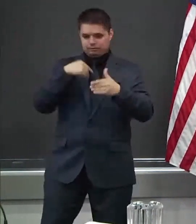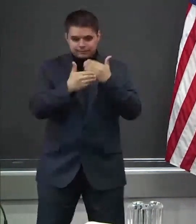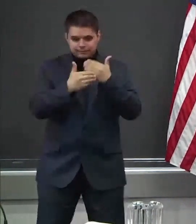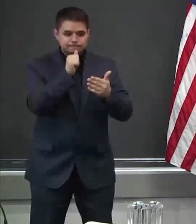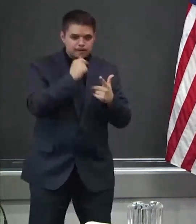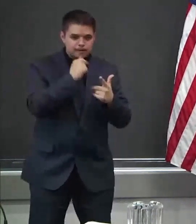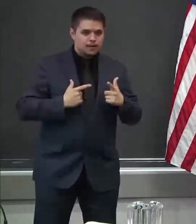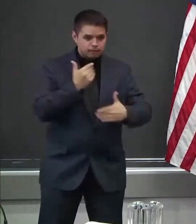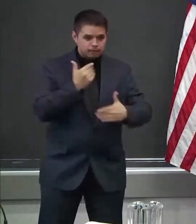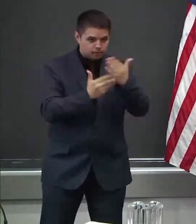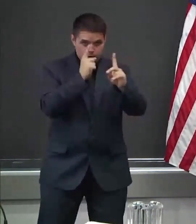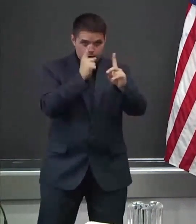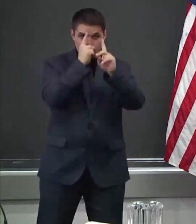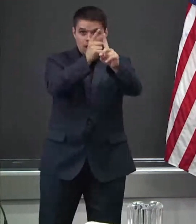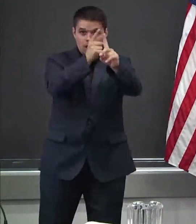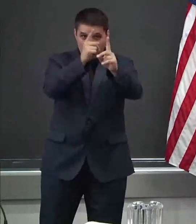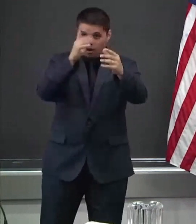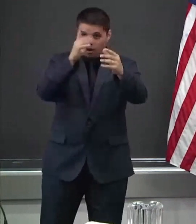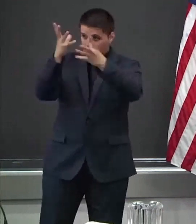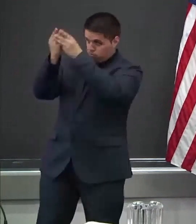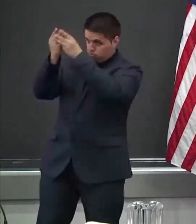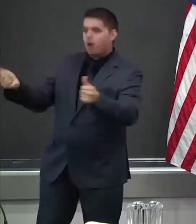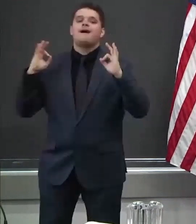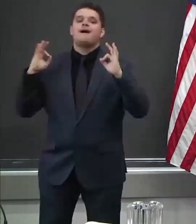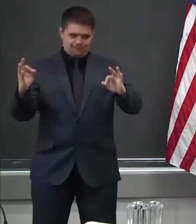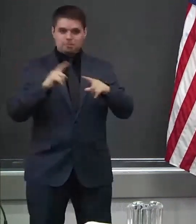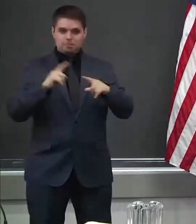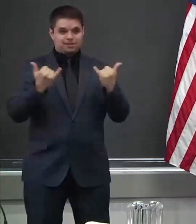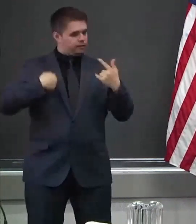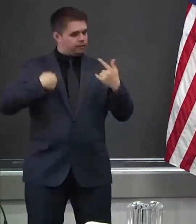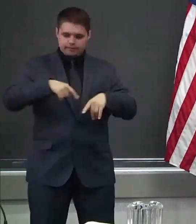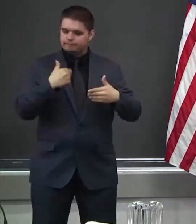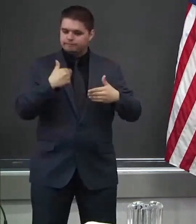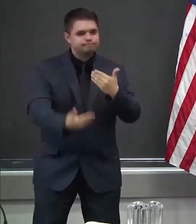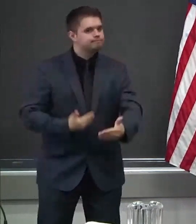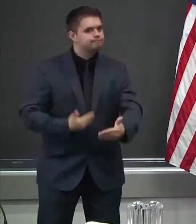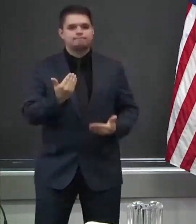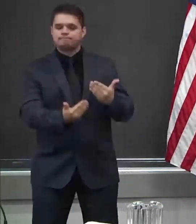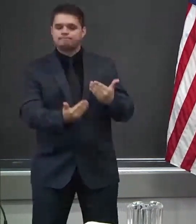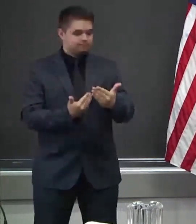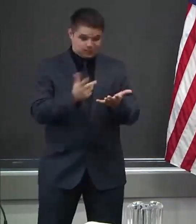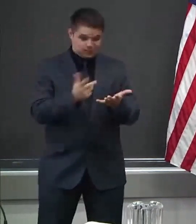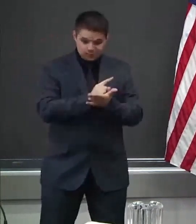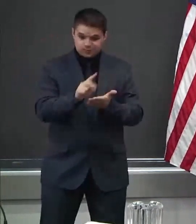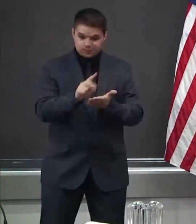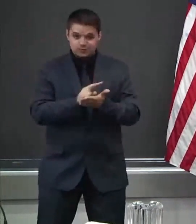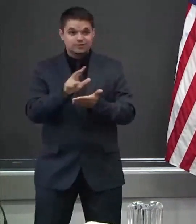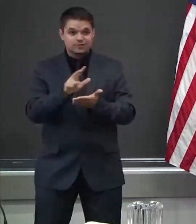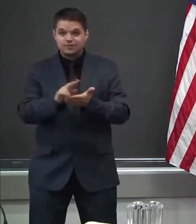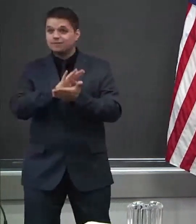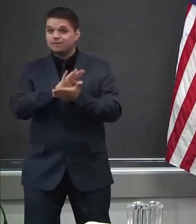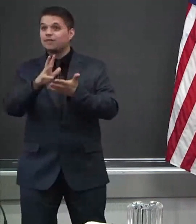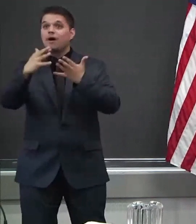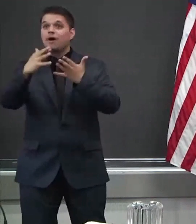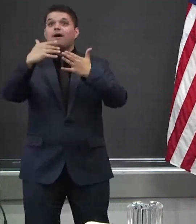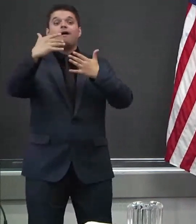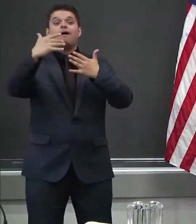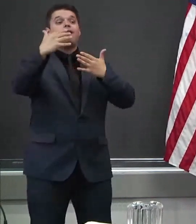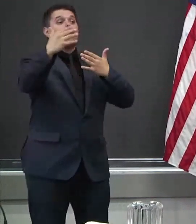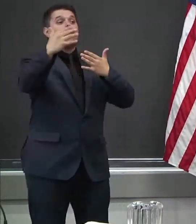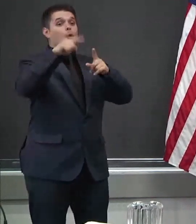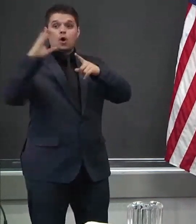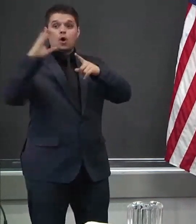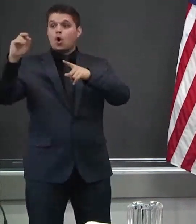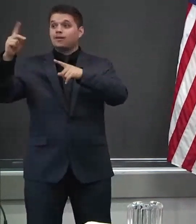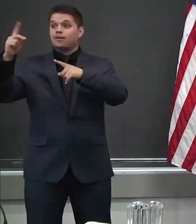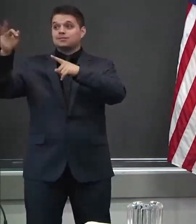months and months, not weeks and days. When you compare Oregon to many other states,